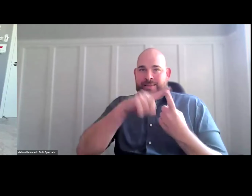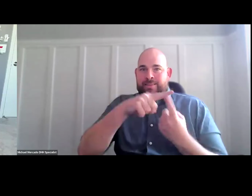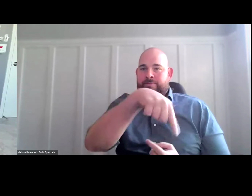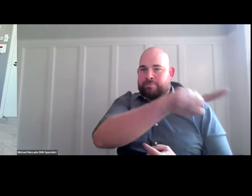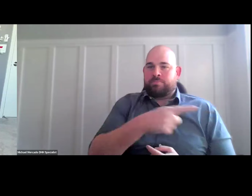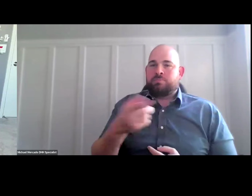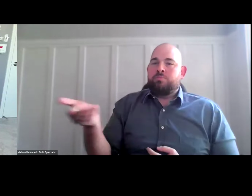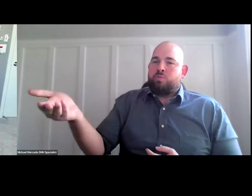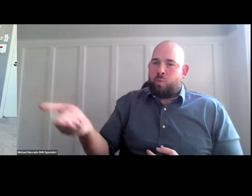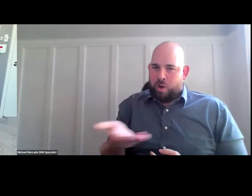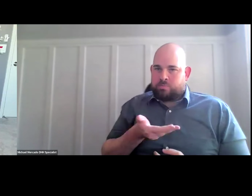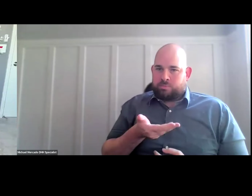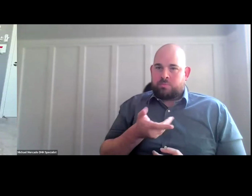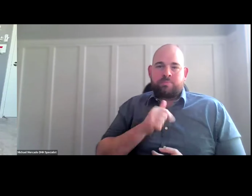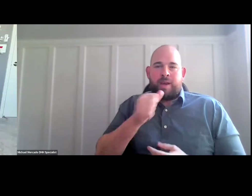that.